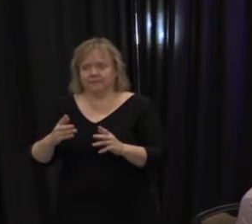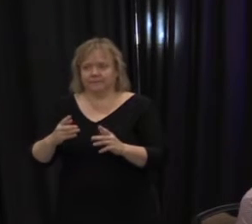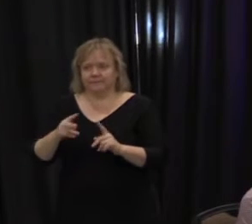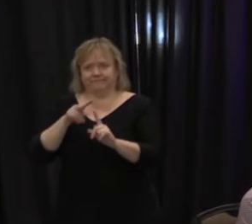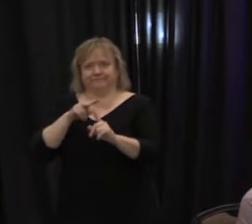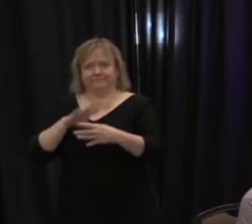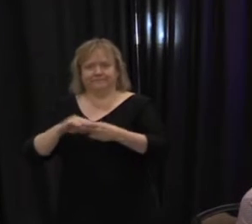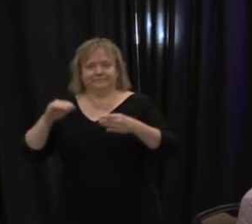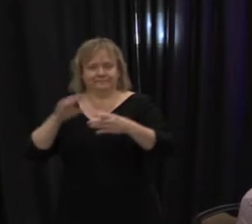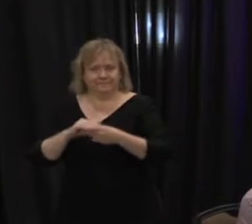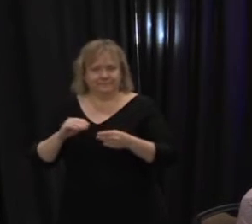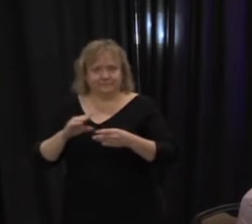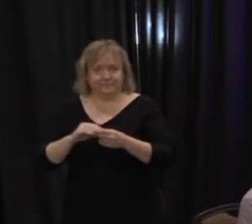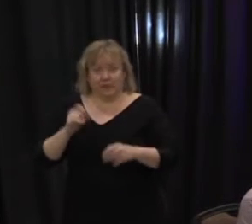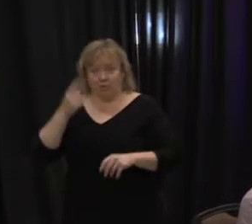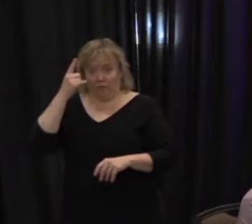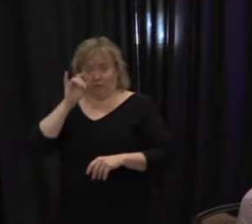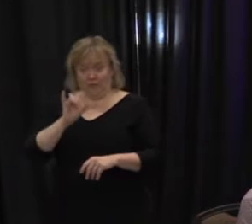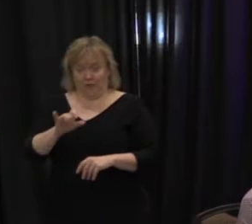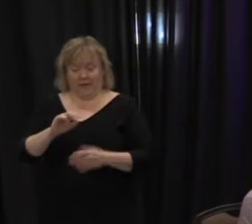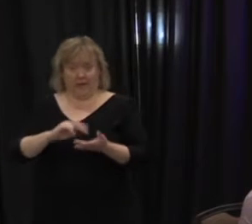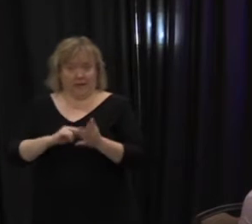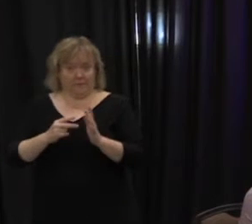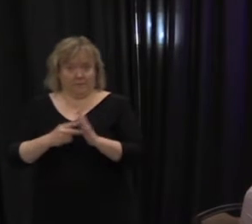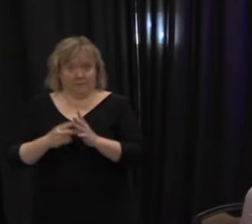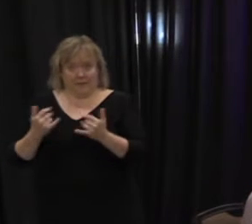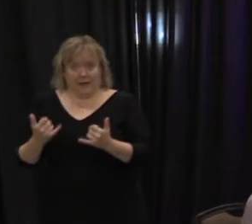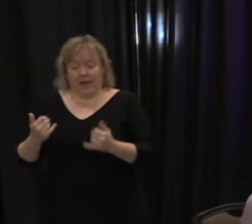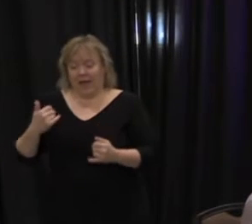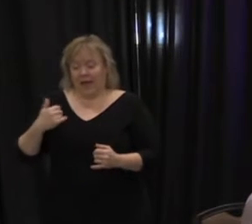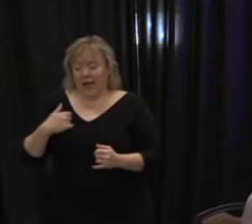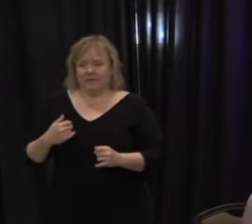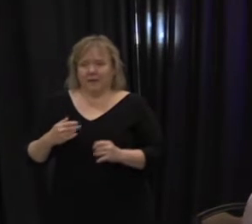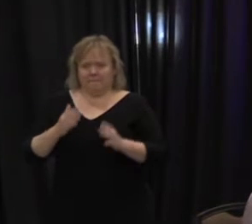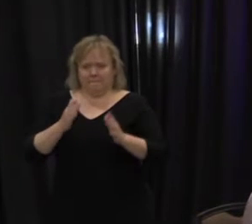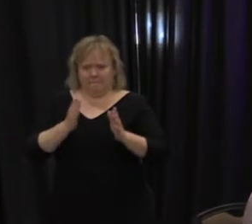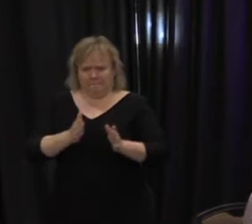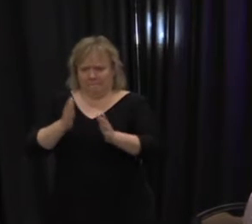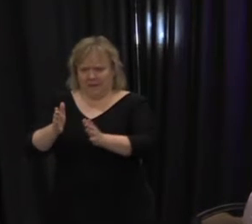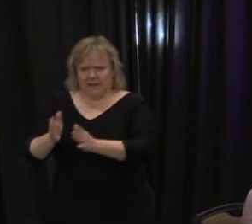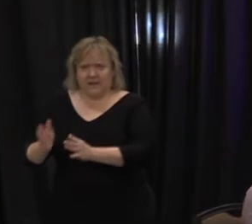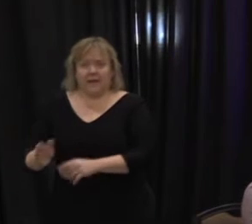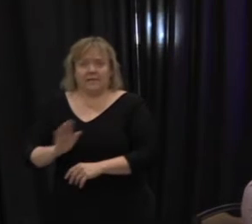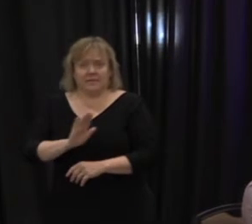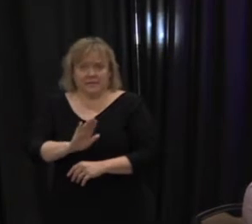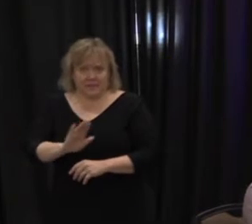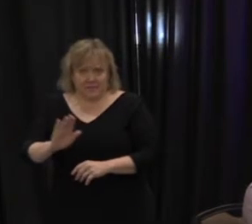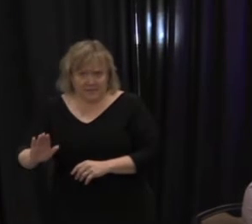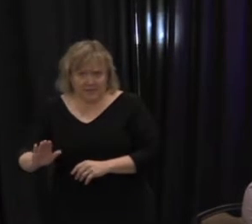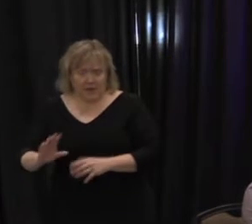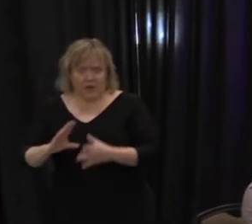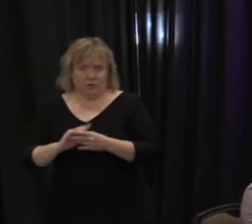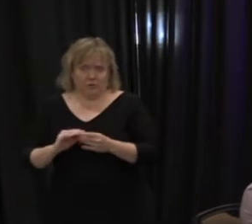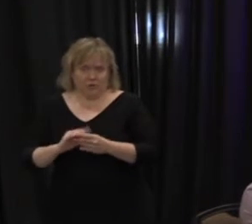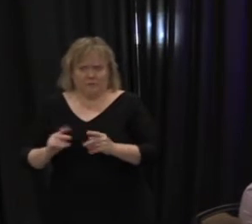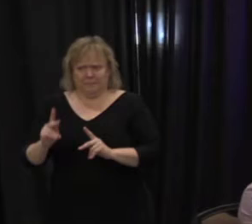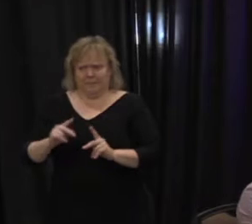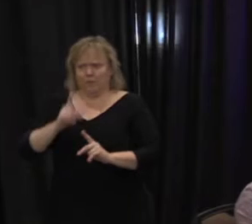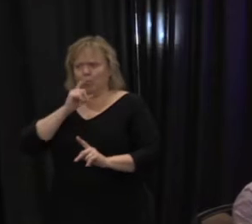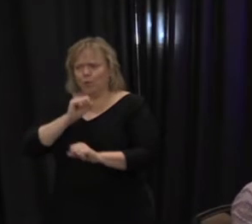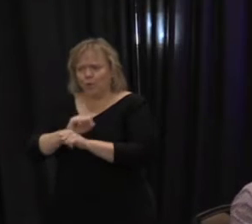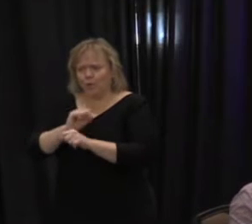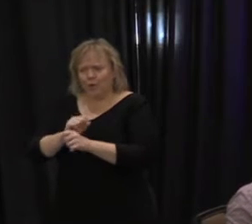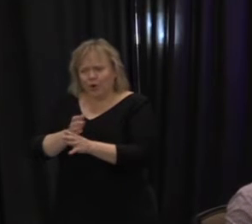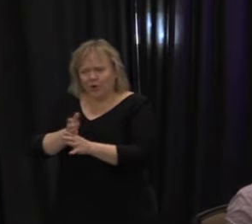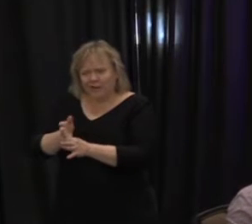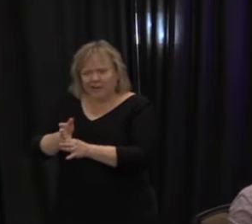in that respect, having voices of individuals who are in the milieu that's being